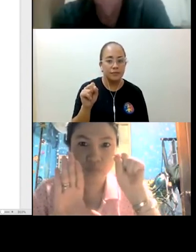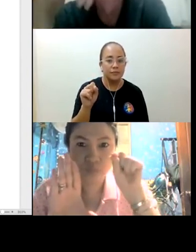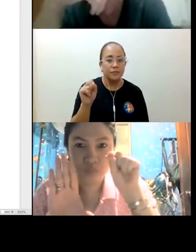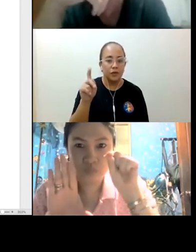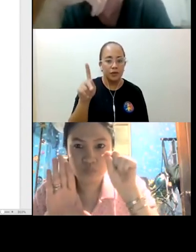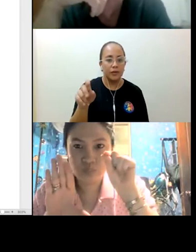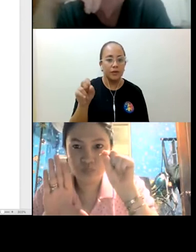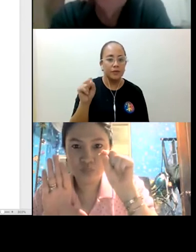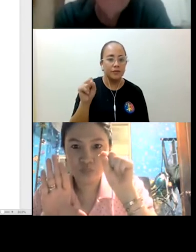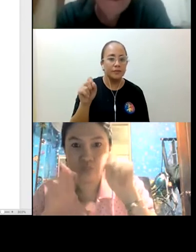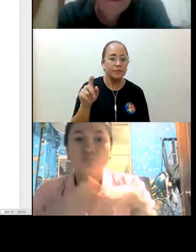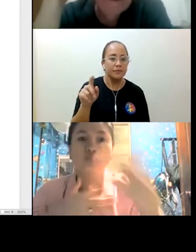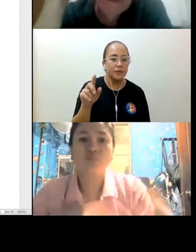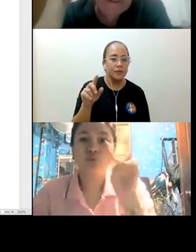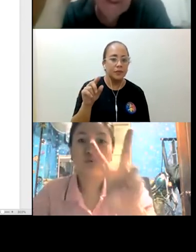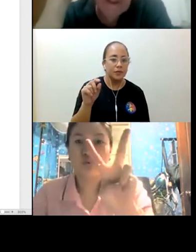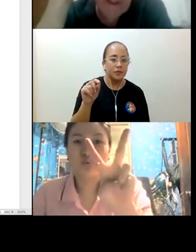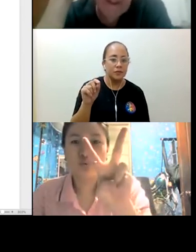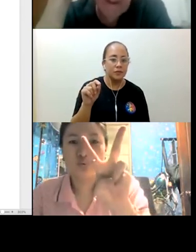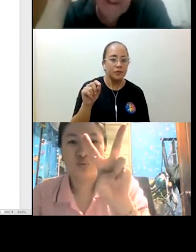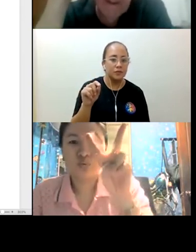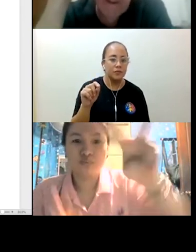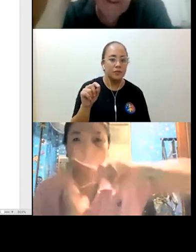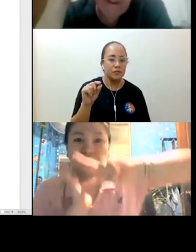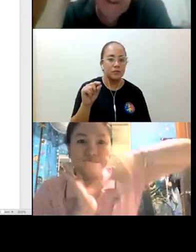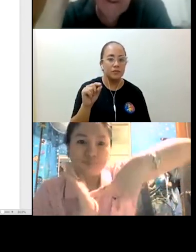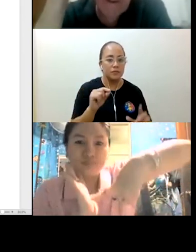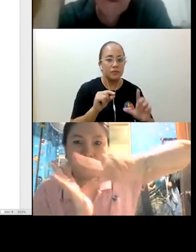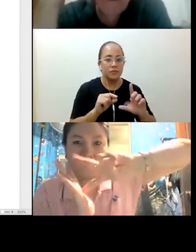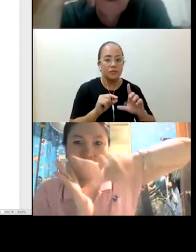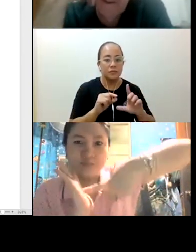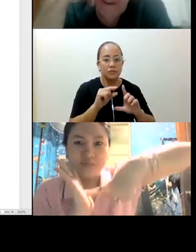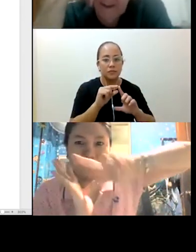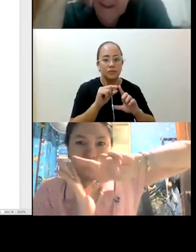Okay. Ruler. Okay. Pinched G.